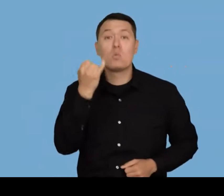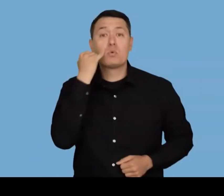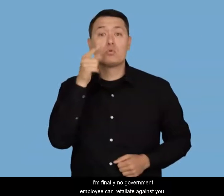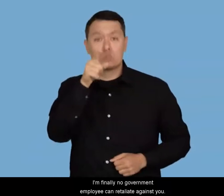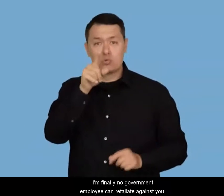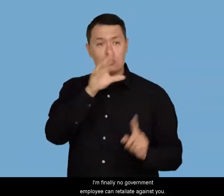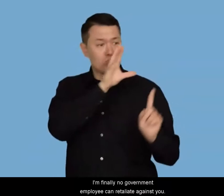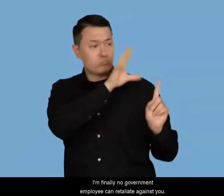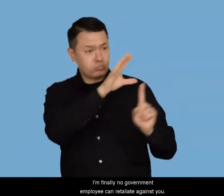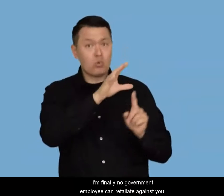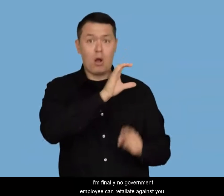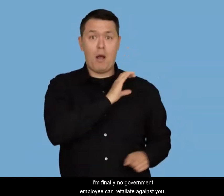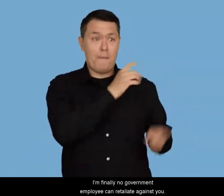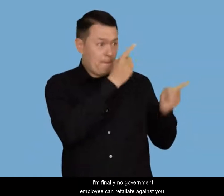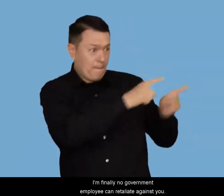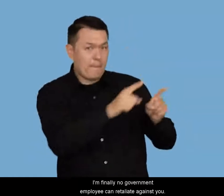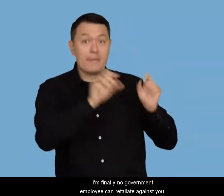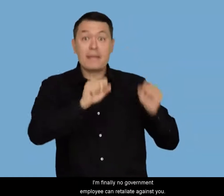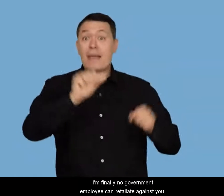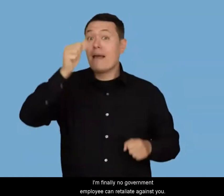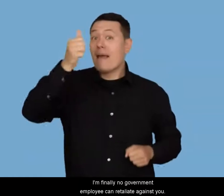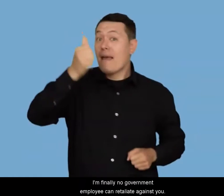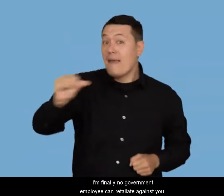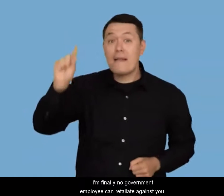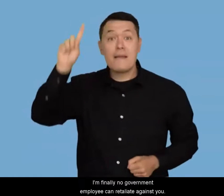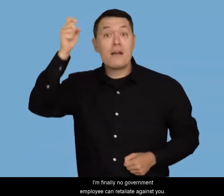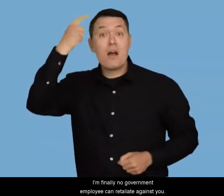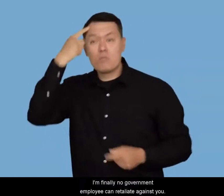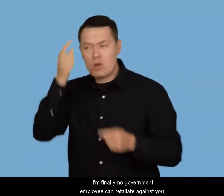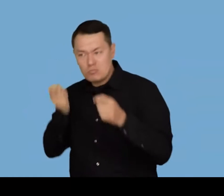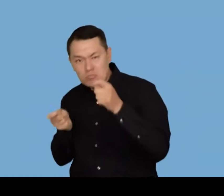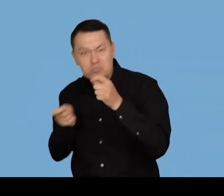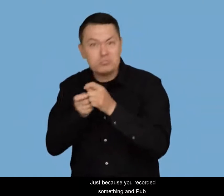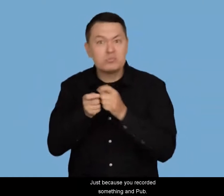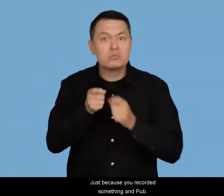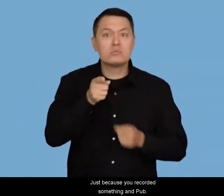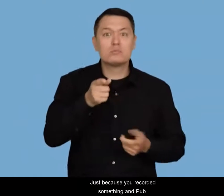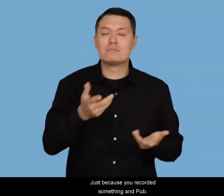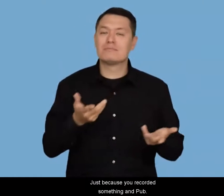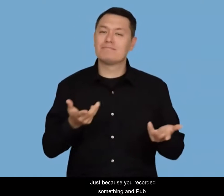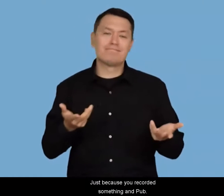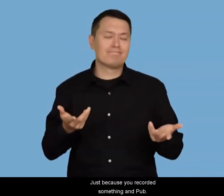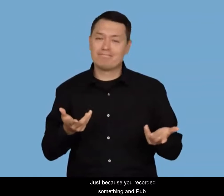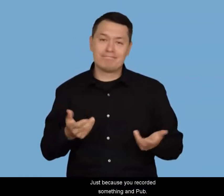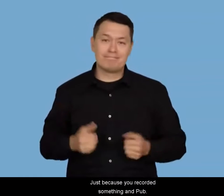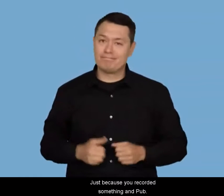And finally, no government employee can retaliate against you just because you recorded something in public.